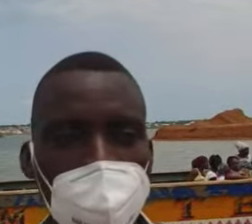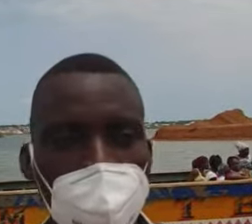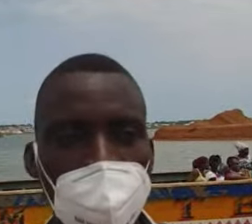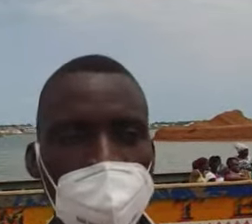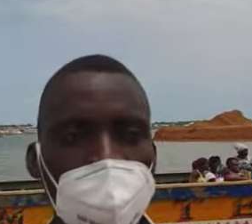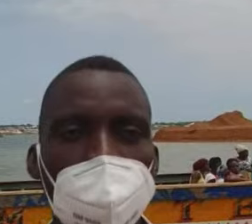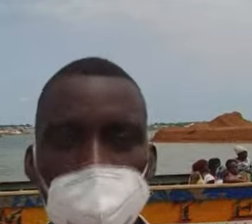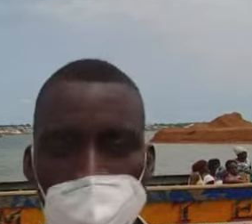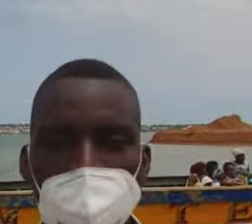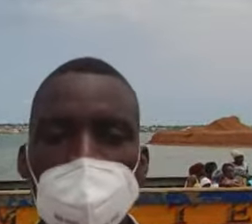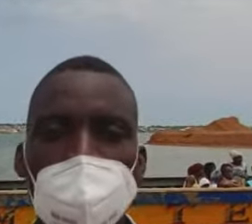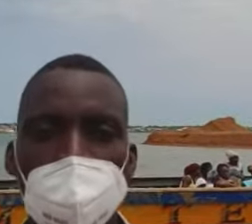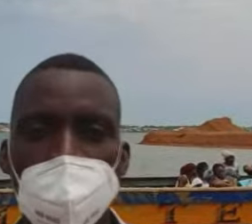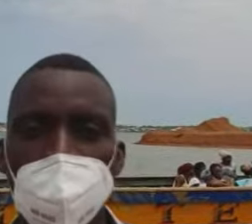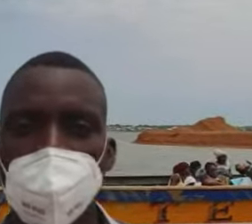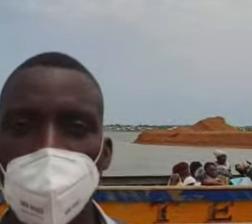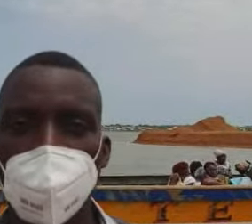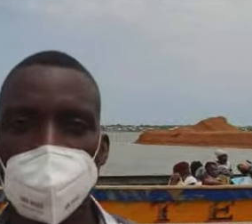more almost Indiana.